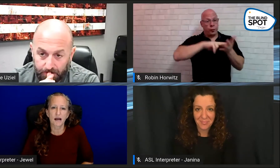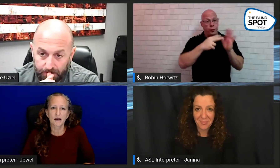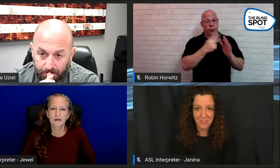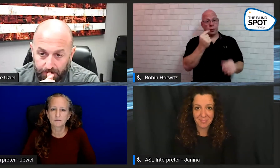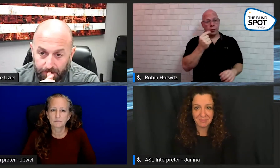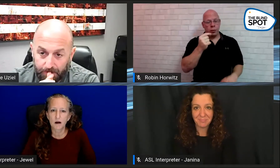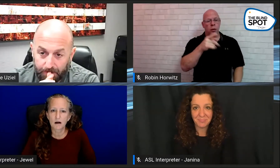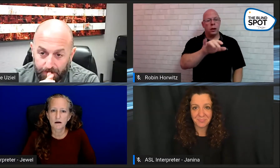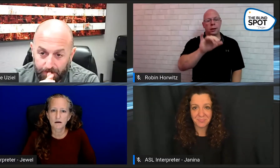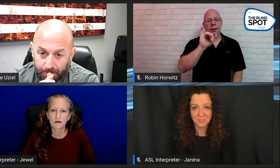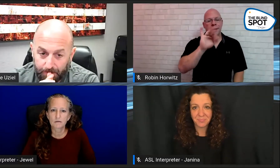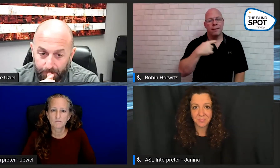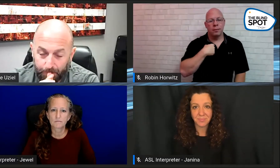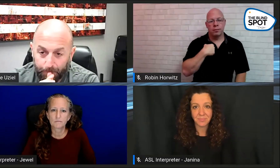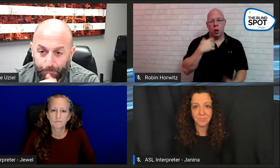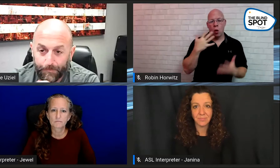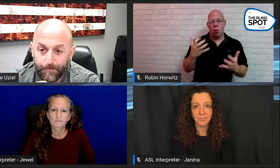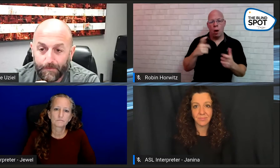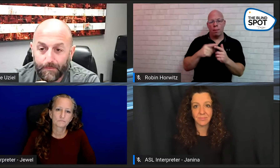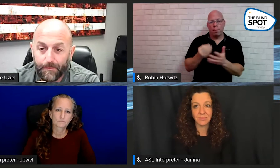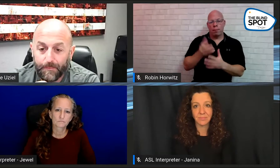Sure.